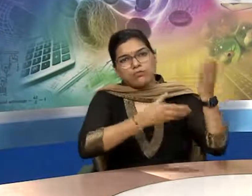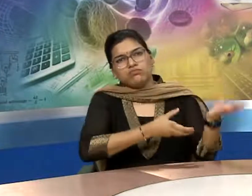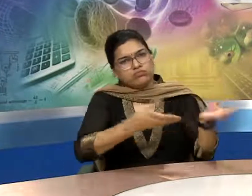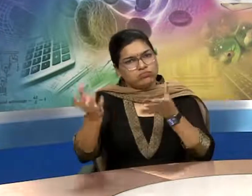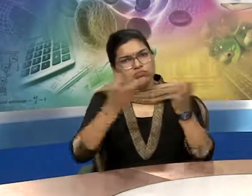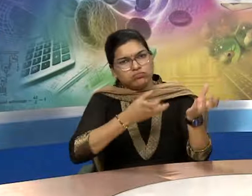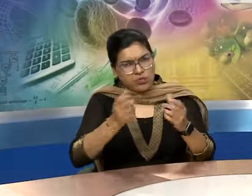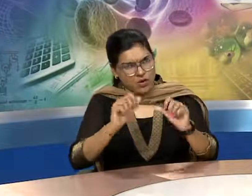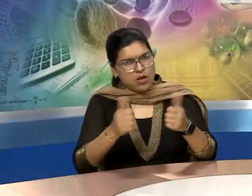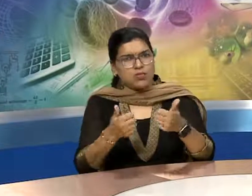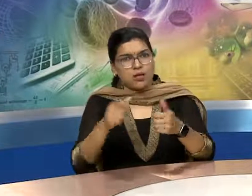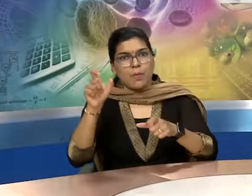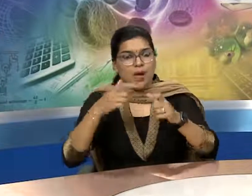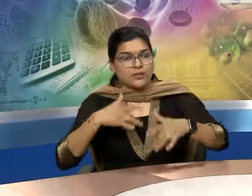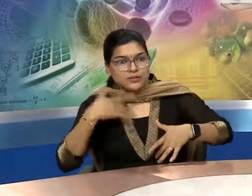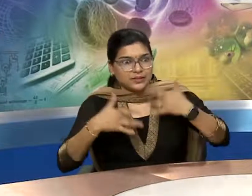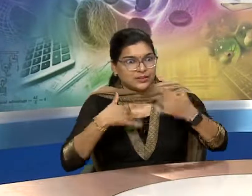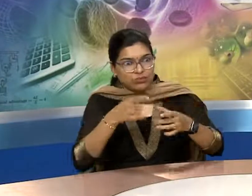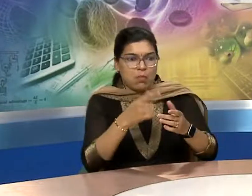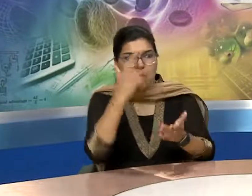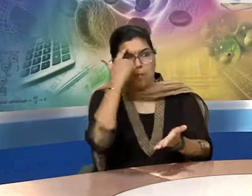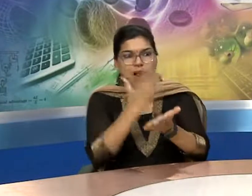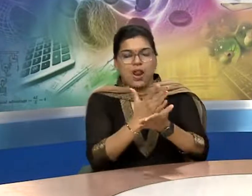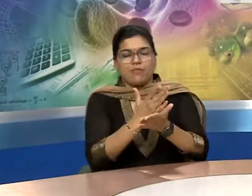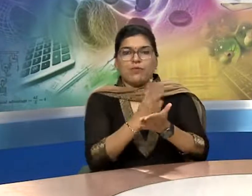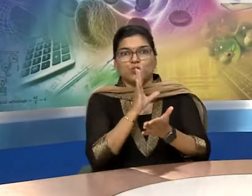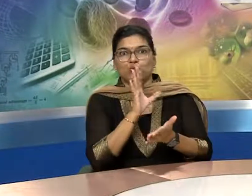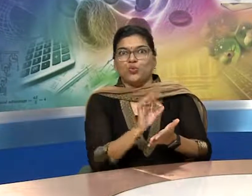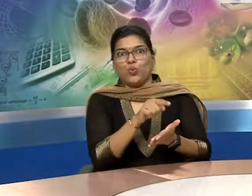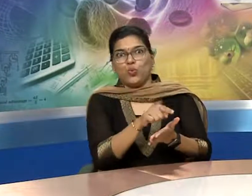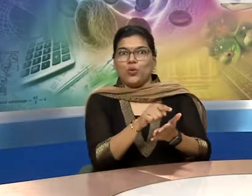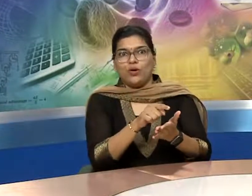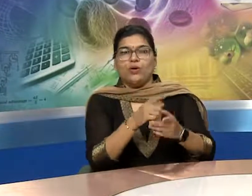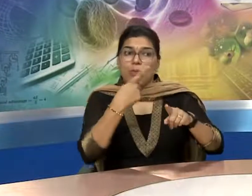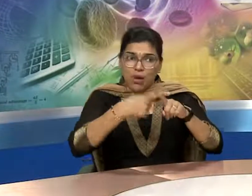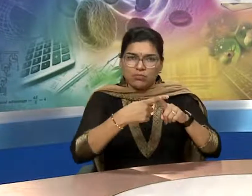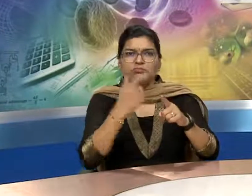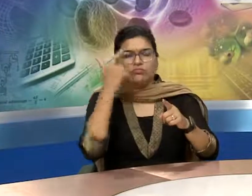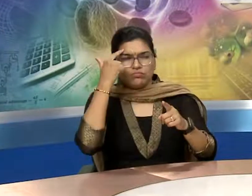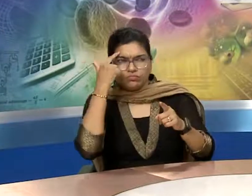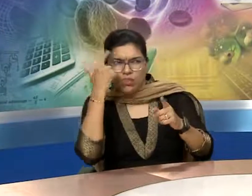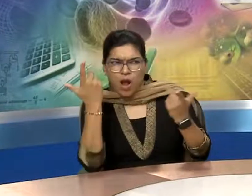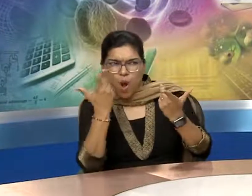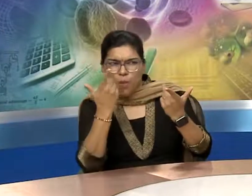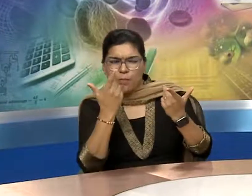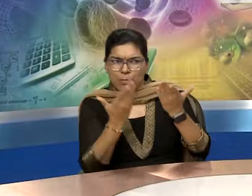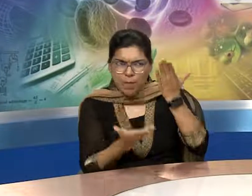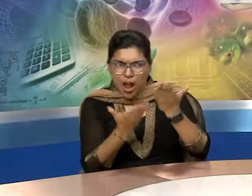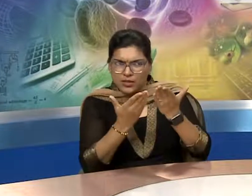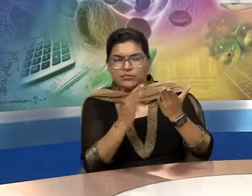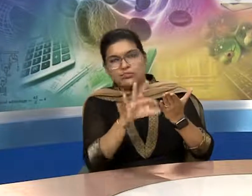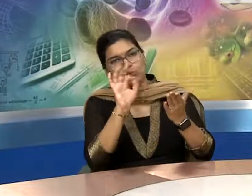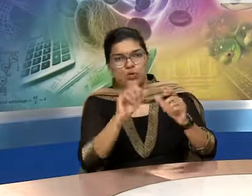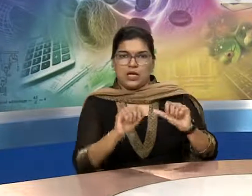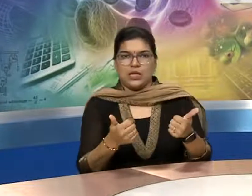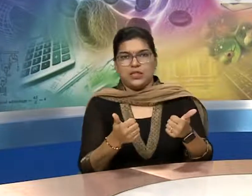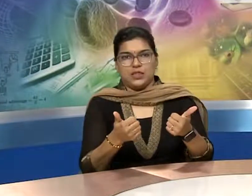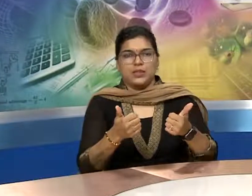shared recorded views and thoughts in an unbiased and balanced way to everyone.